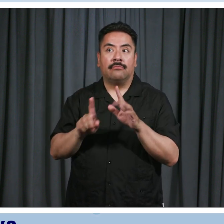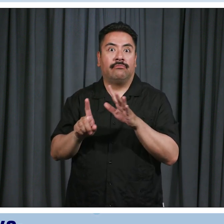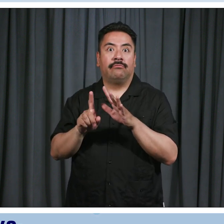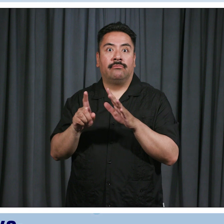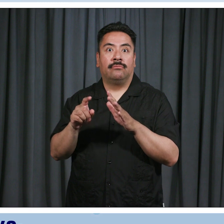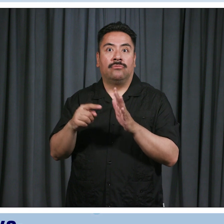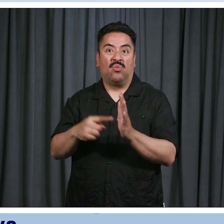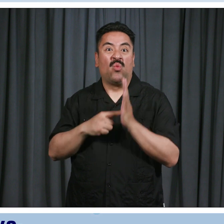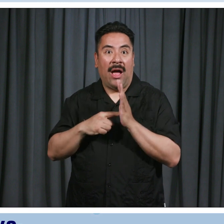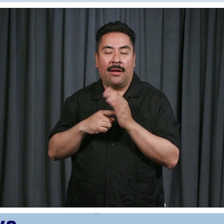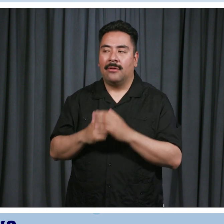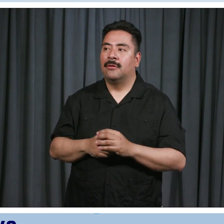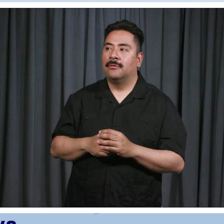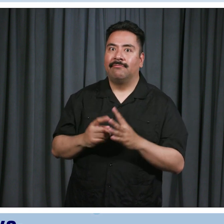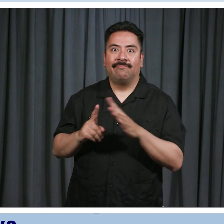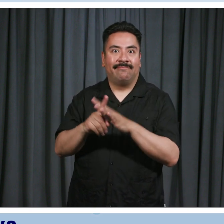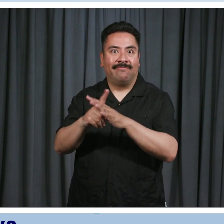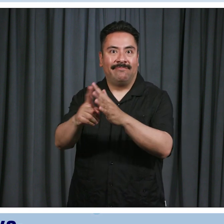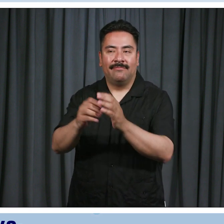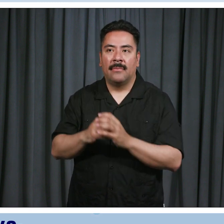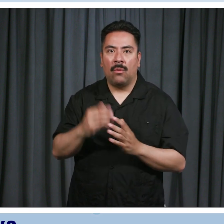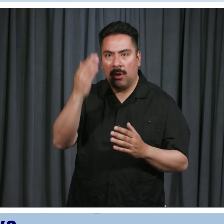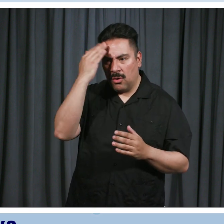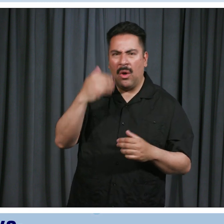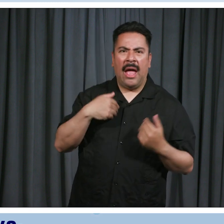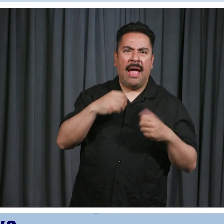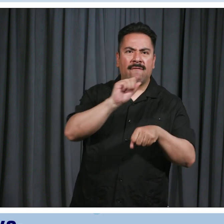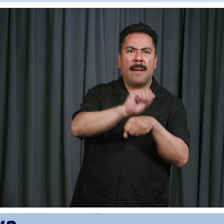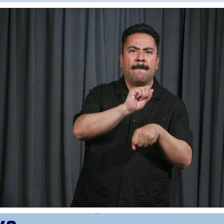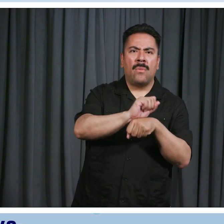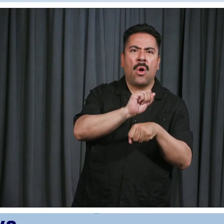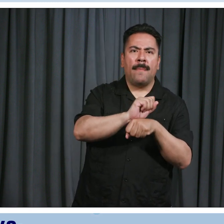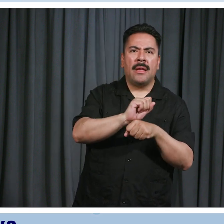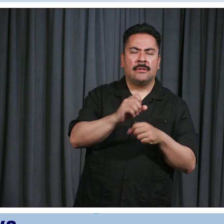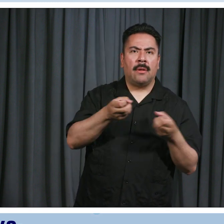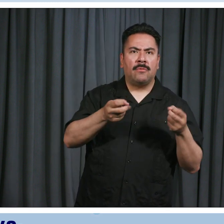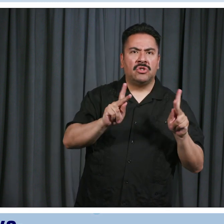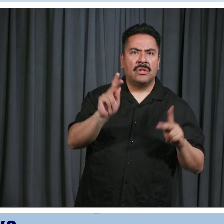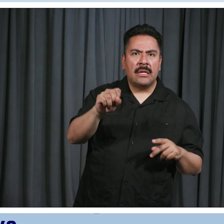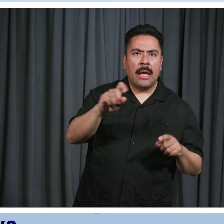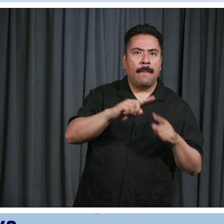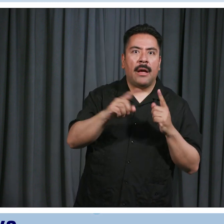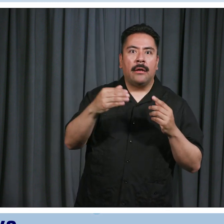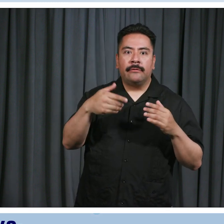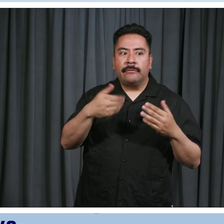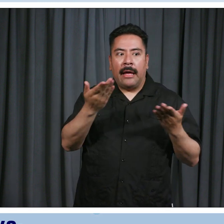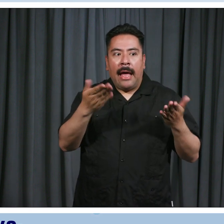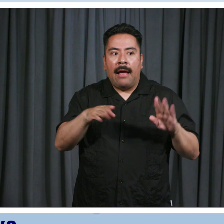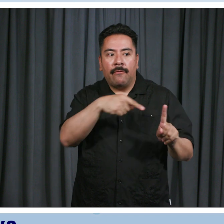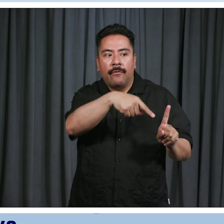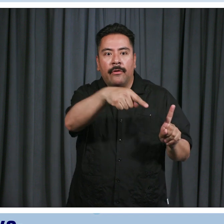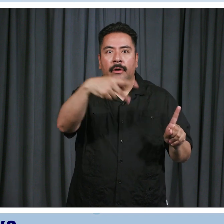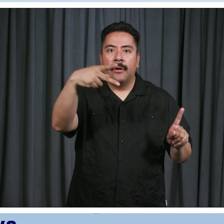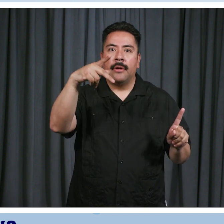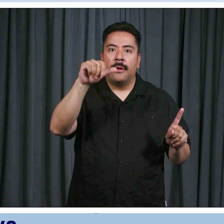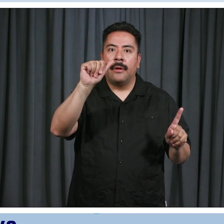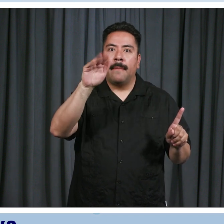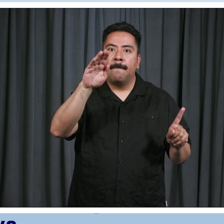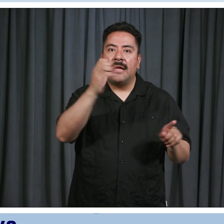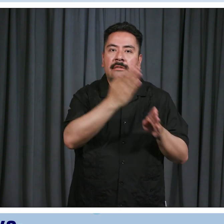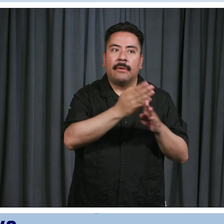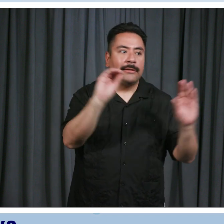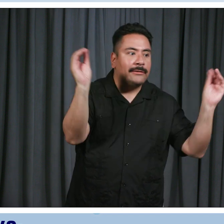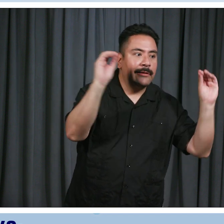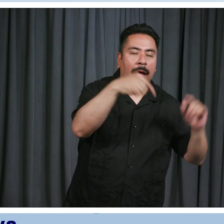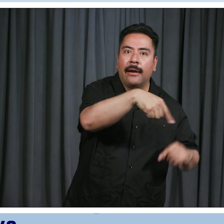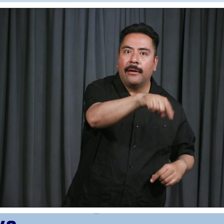mean, we know that there's employment opportunities, but there's no PACE bus that runs over there, or we see